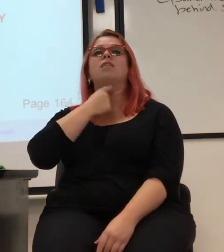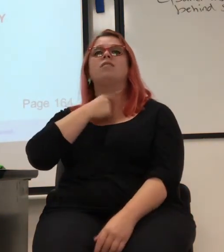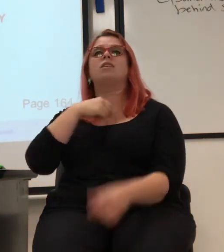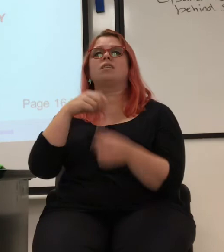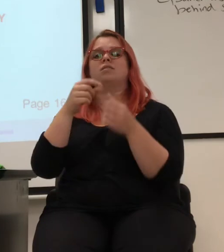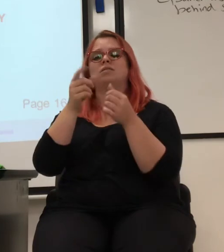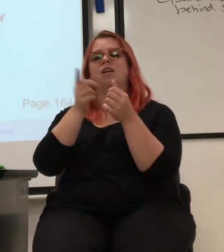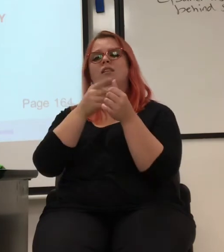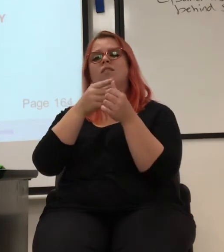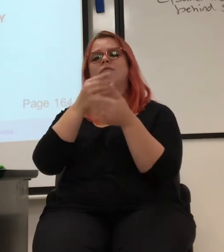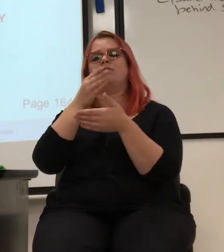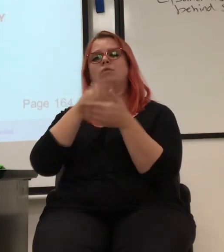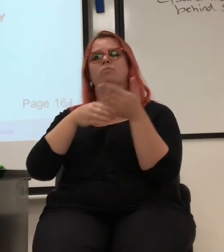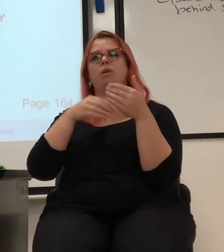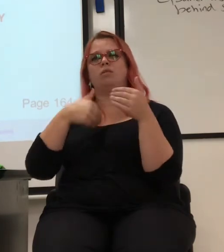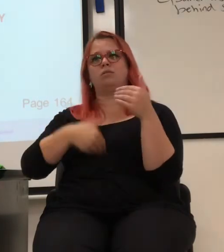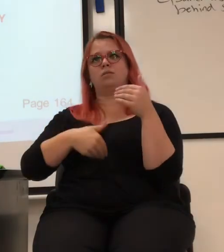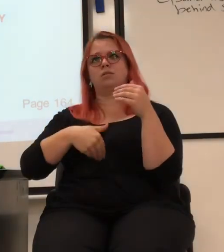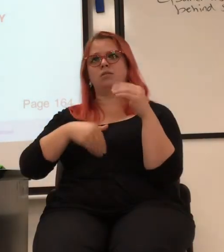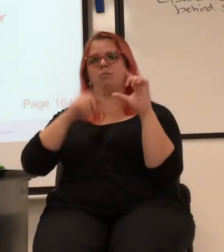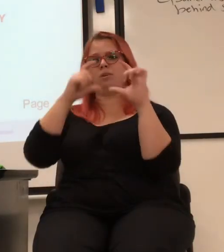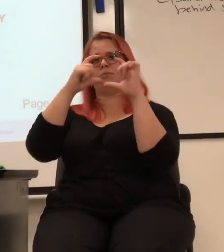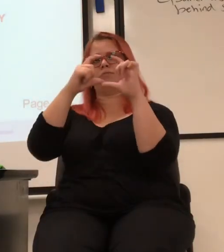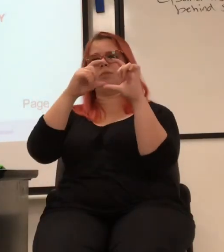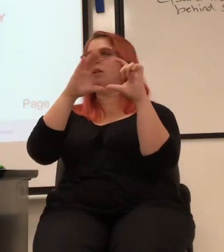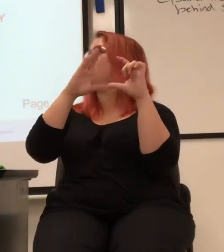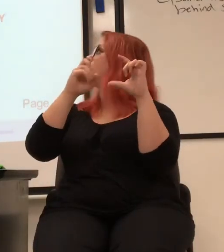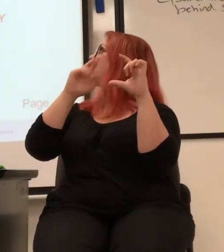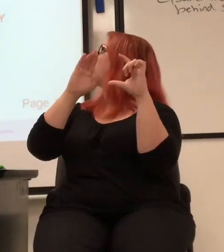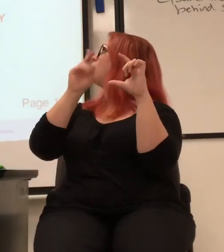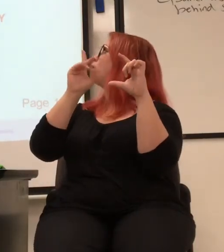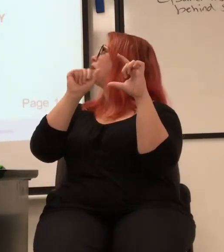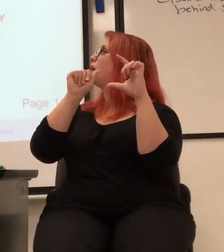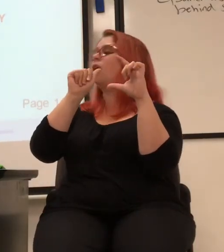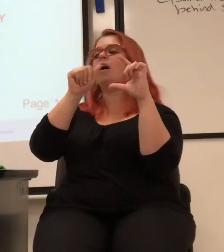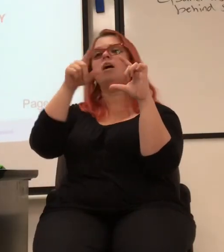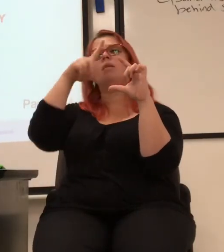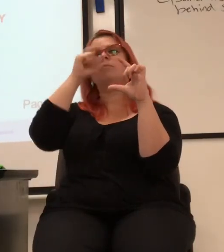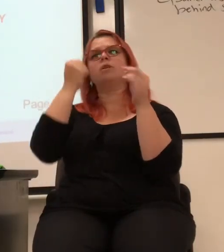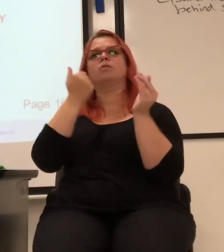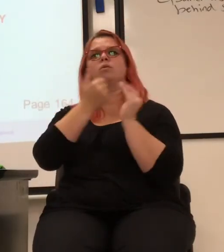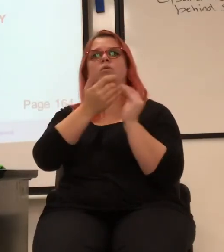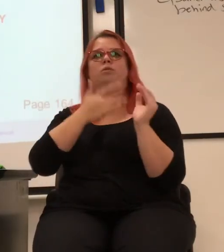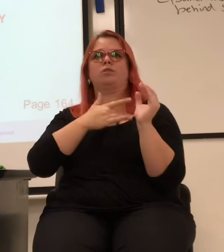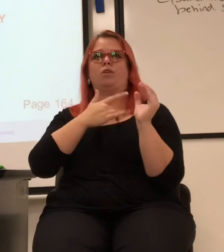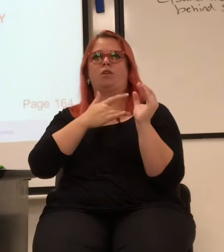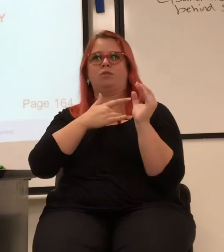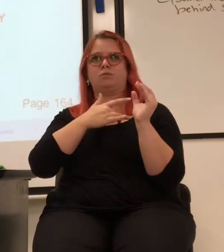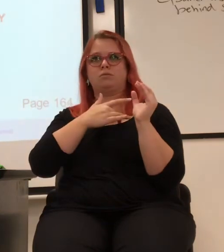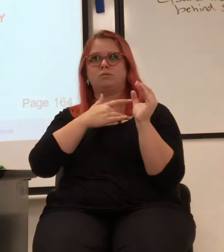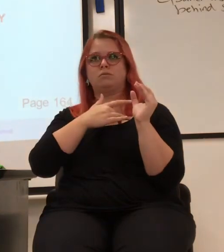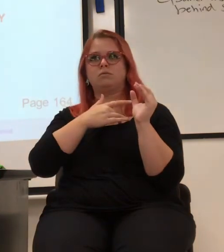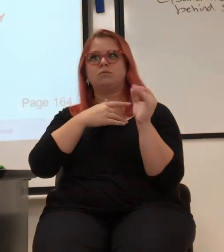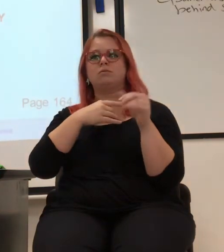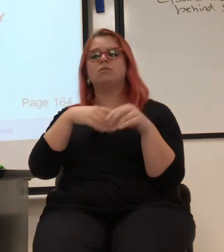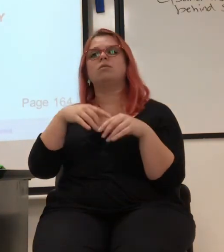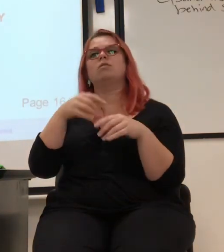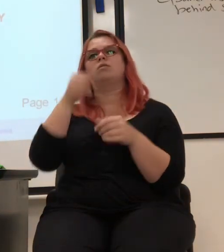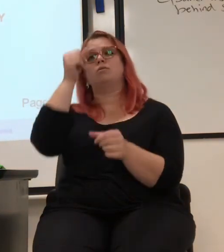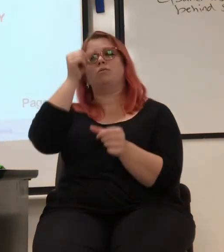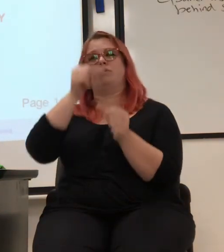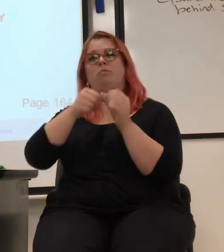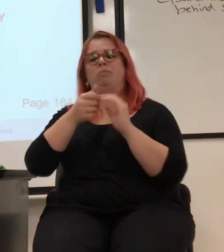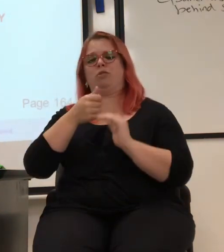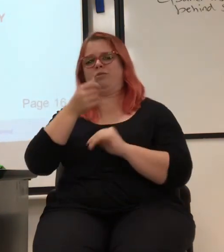stomach, they call it the cardia because it's close to your heart. Let's remember where we are. We're right under